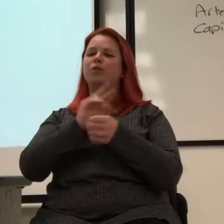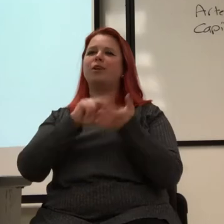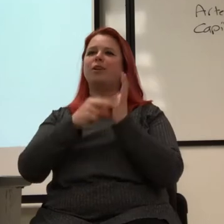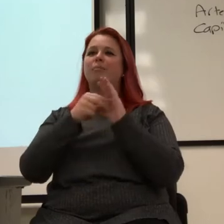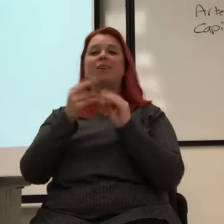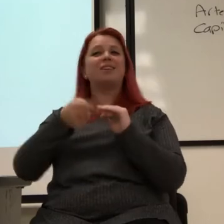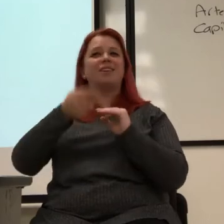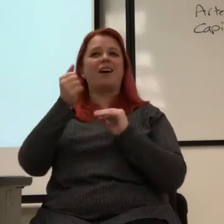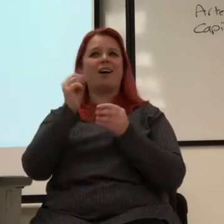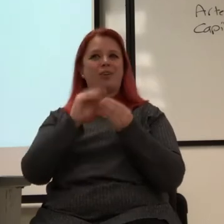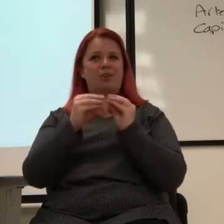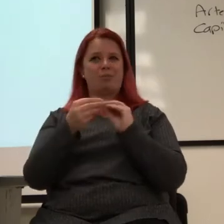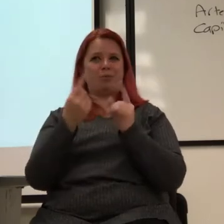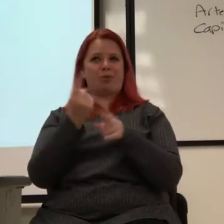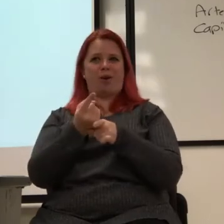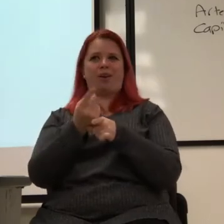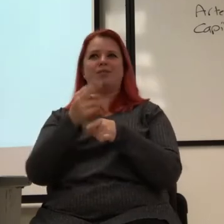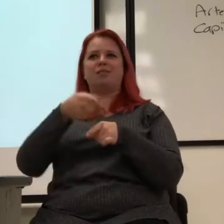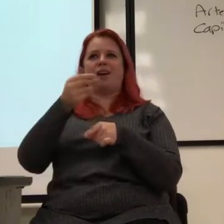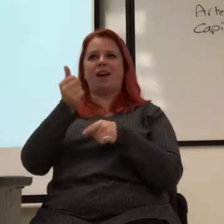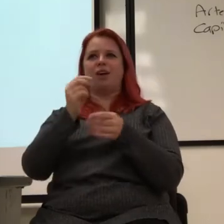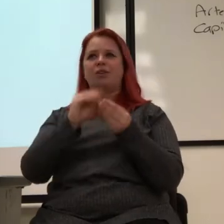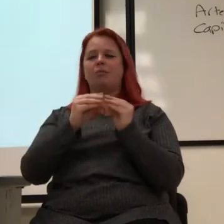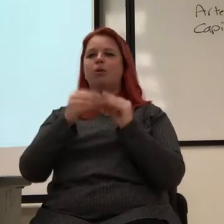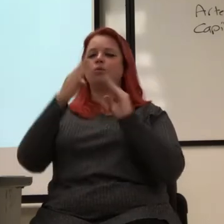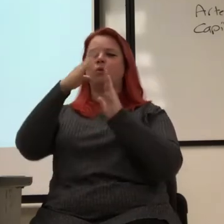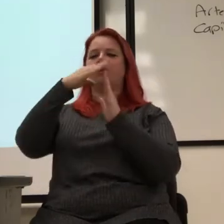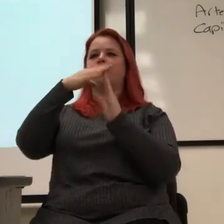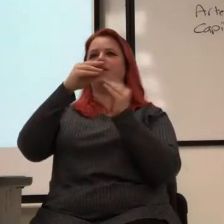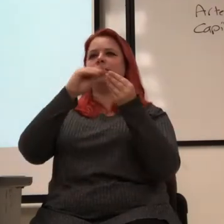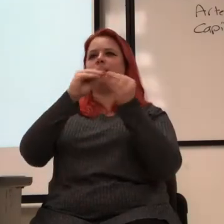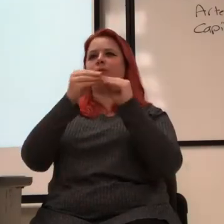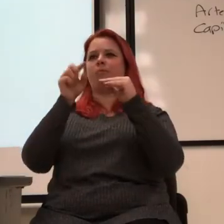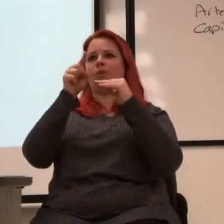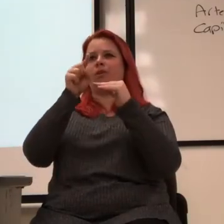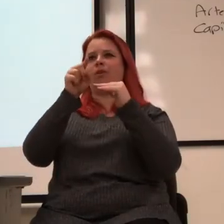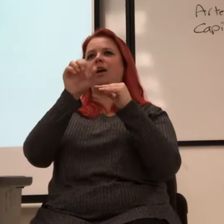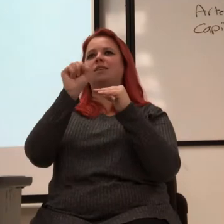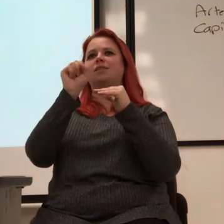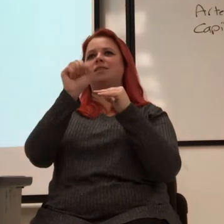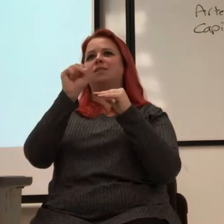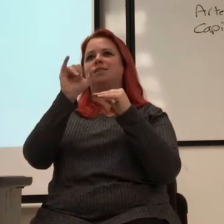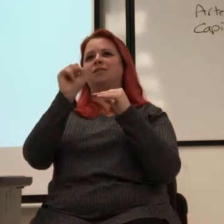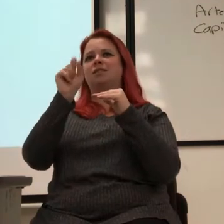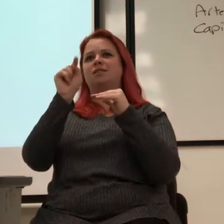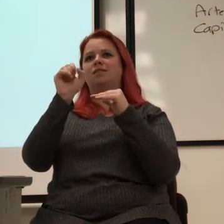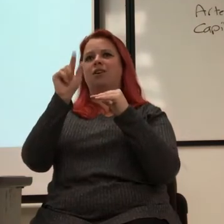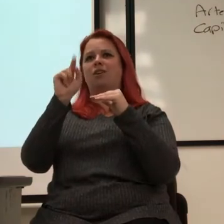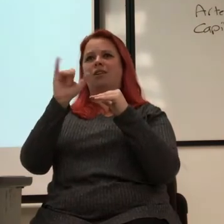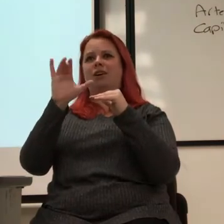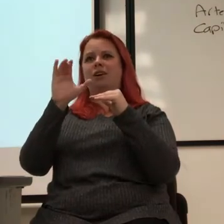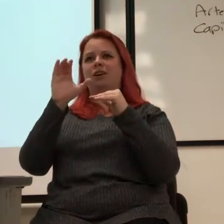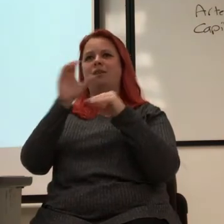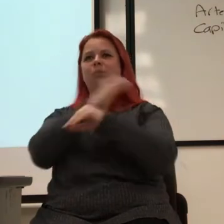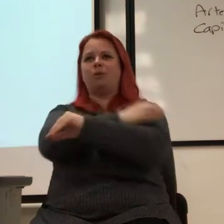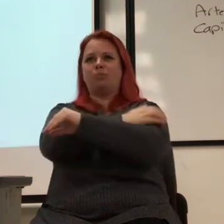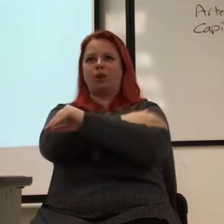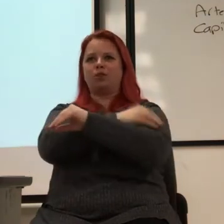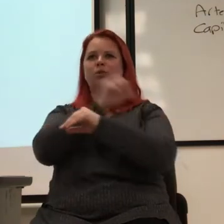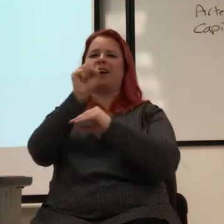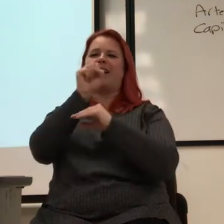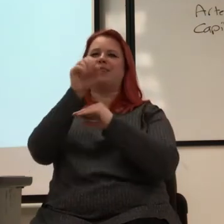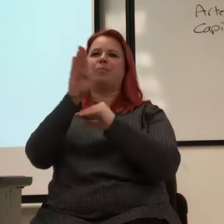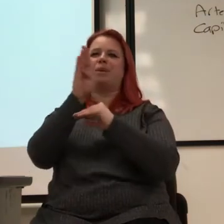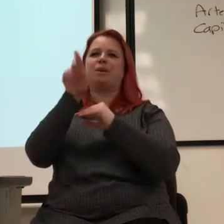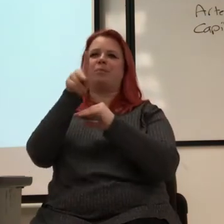higher number? Yeah. So that top number is the systolic blood pressure. We'll call it the SBP.